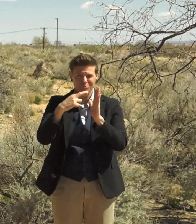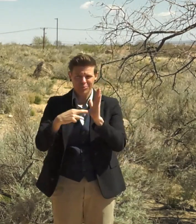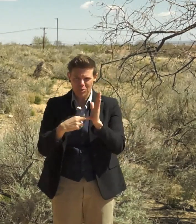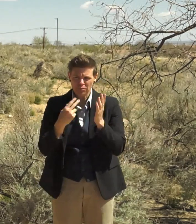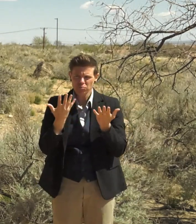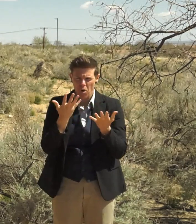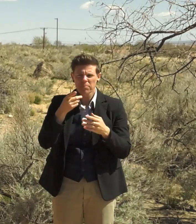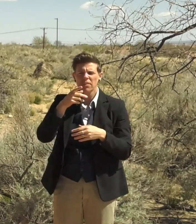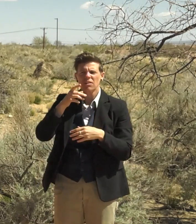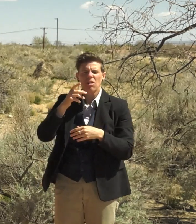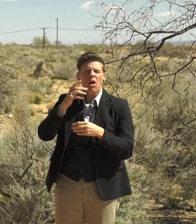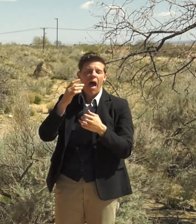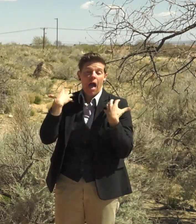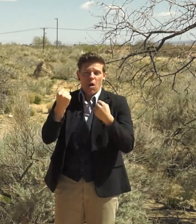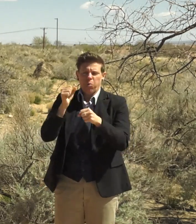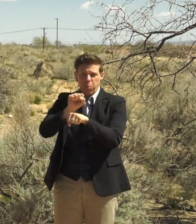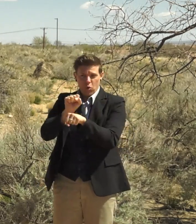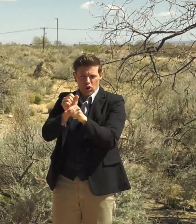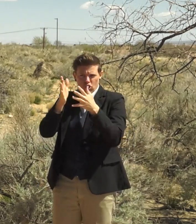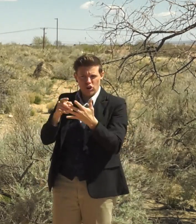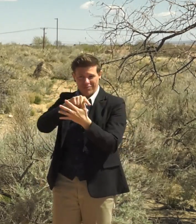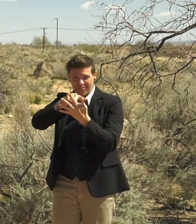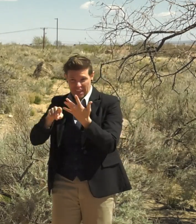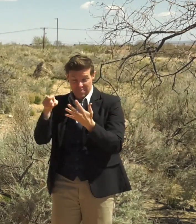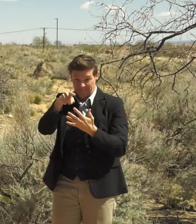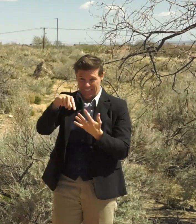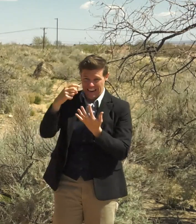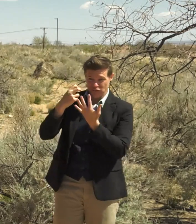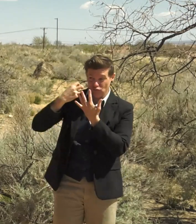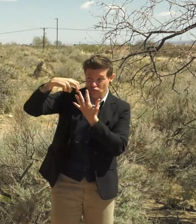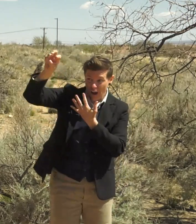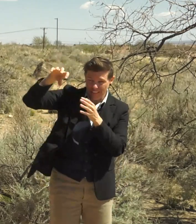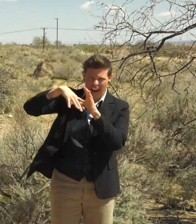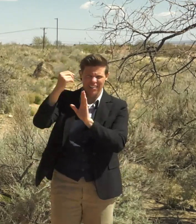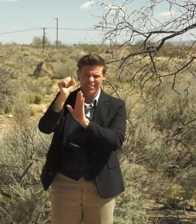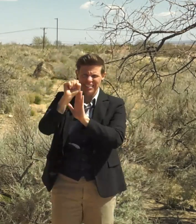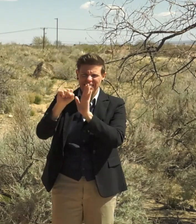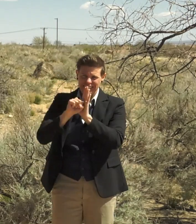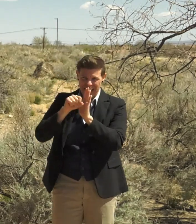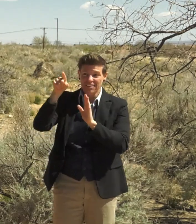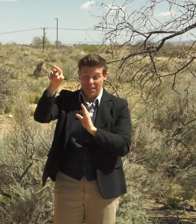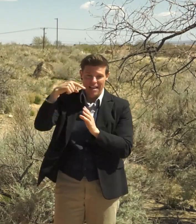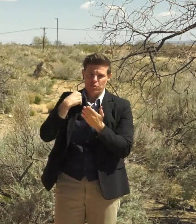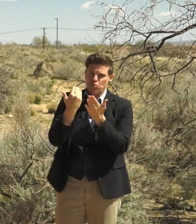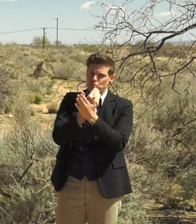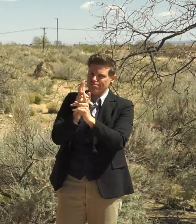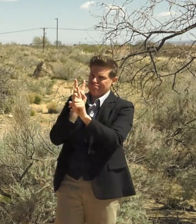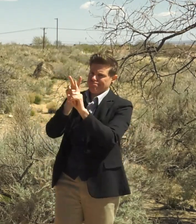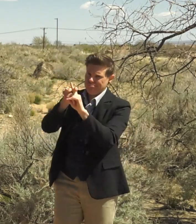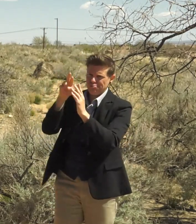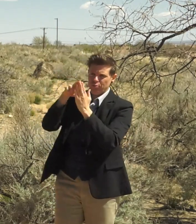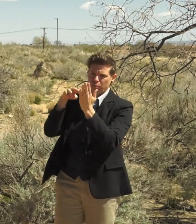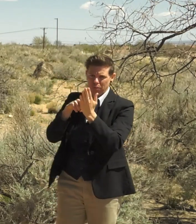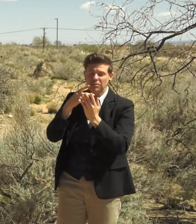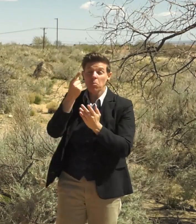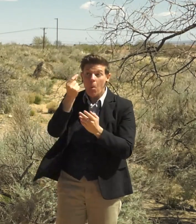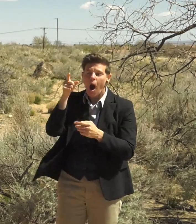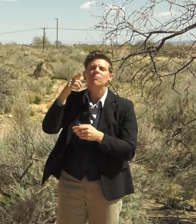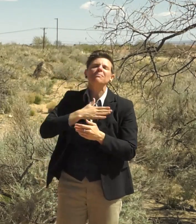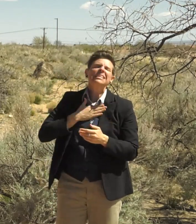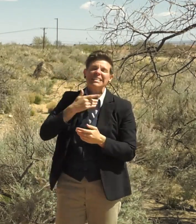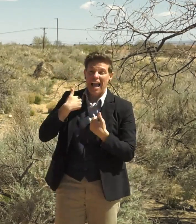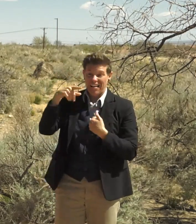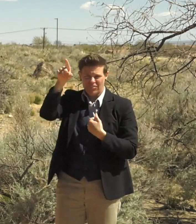And so look specifically at their website for that, very important. We know there are healthcare workers traveling and so forth, and now